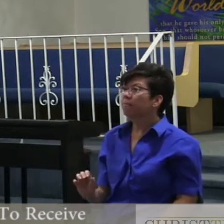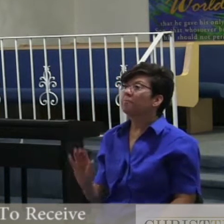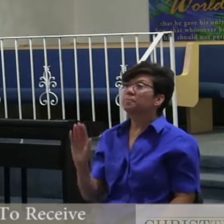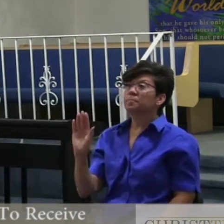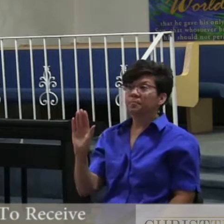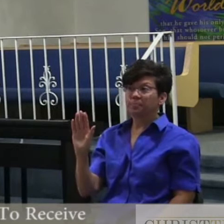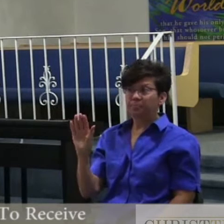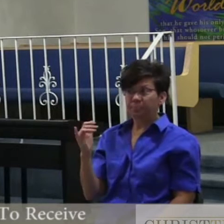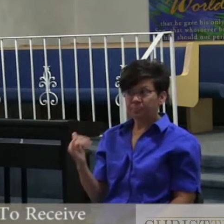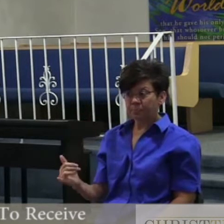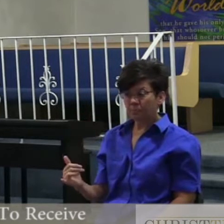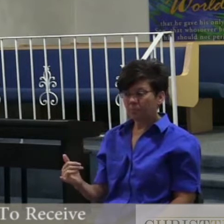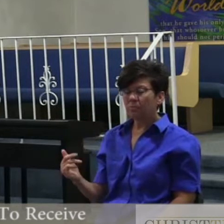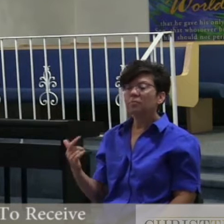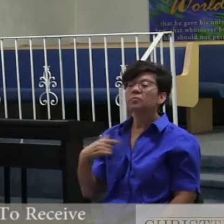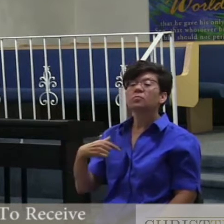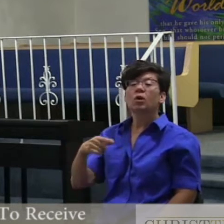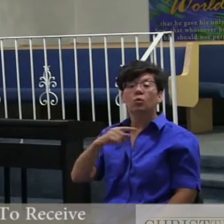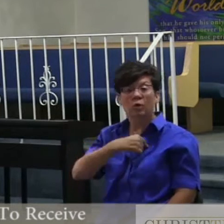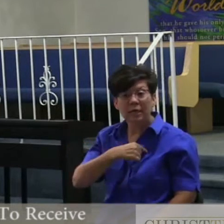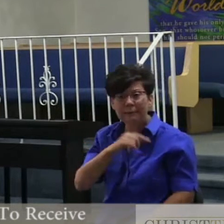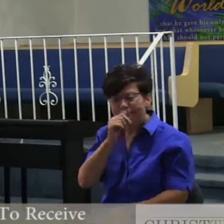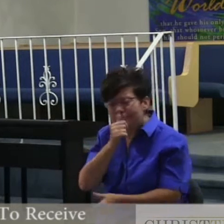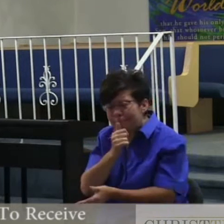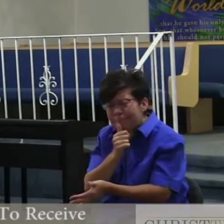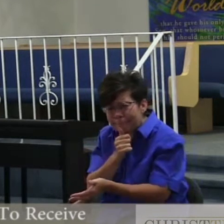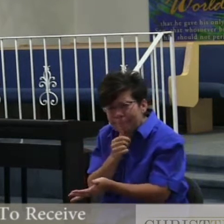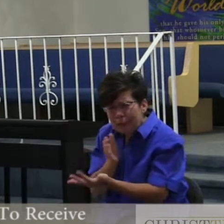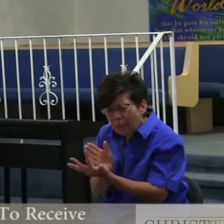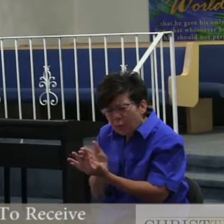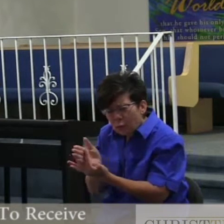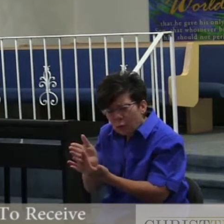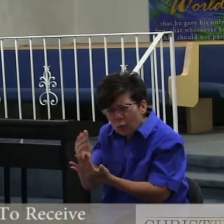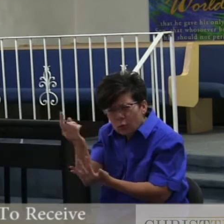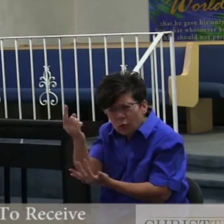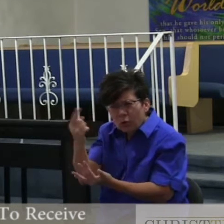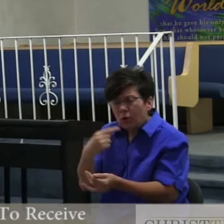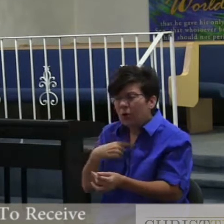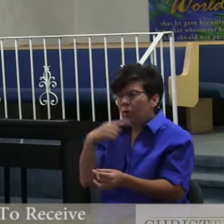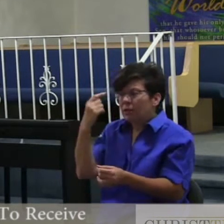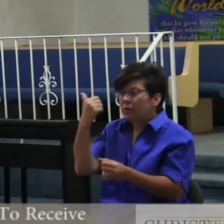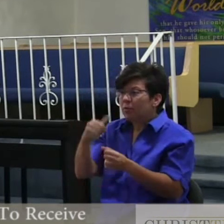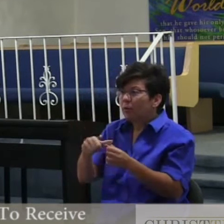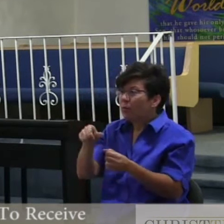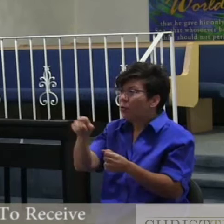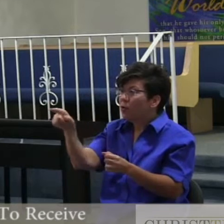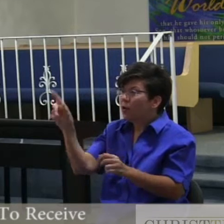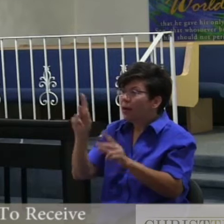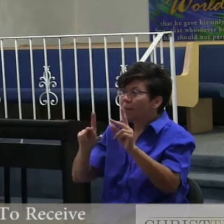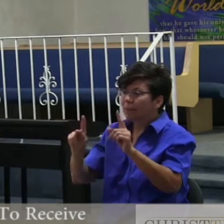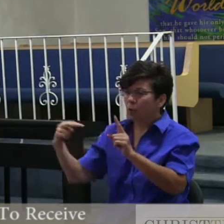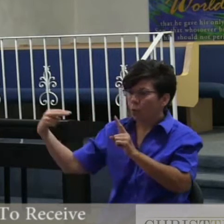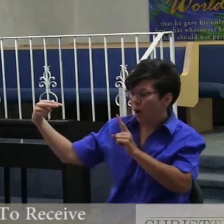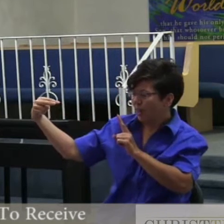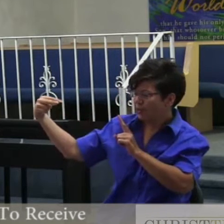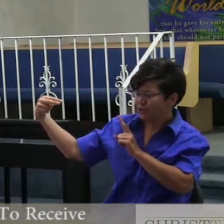Now, when we go through something, we need to realize that people are watching us,